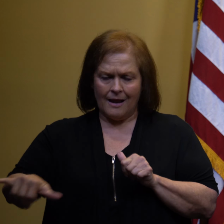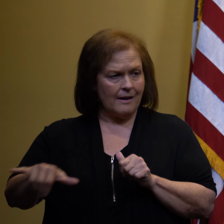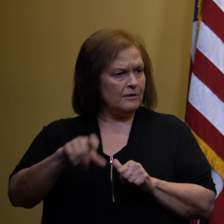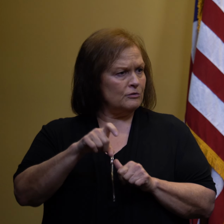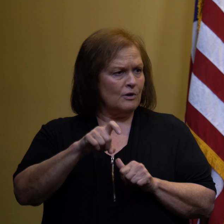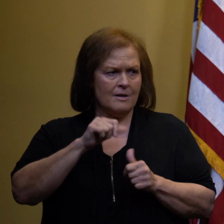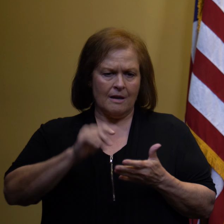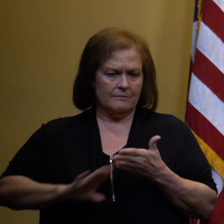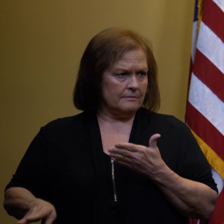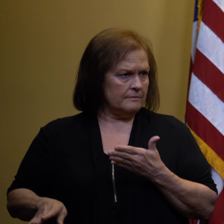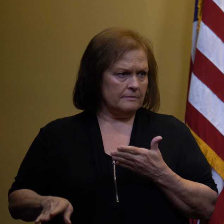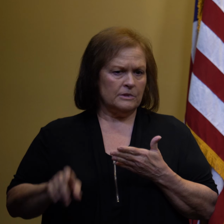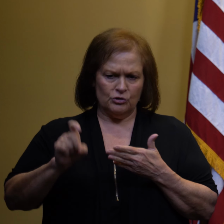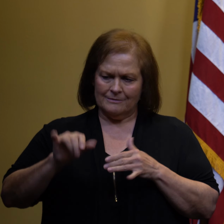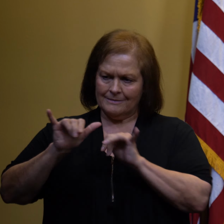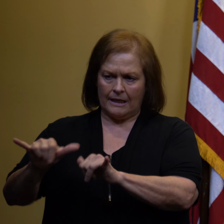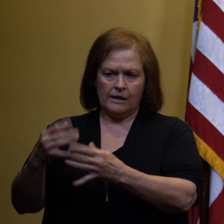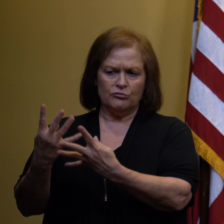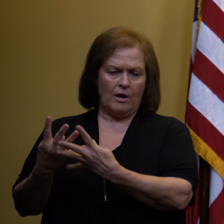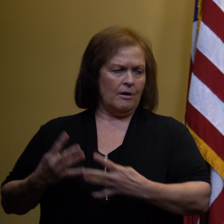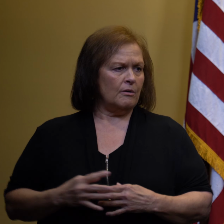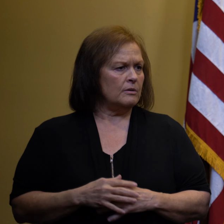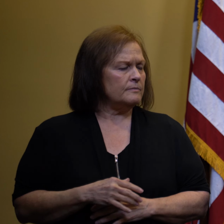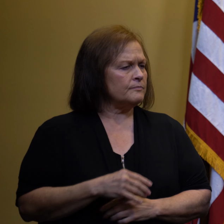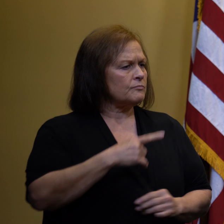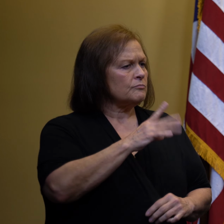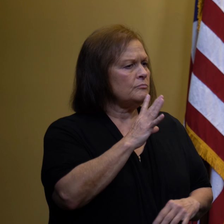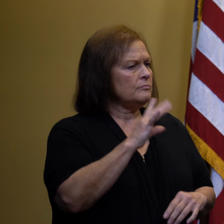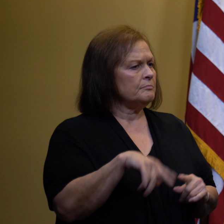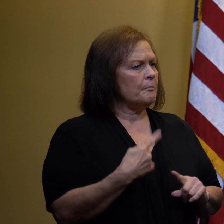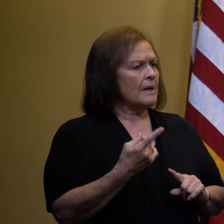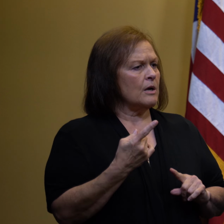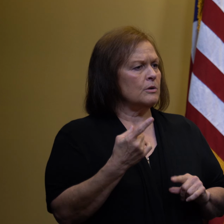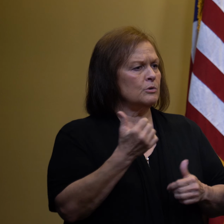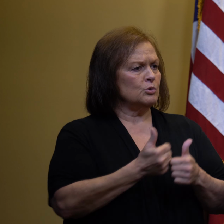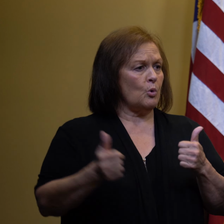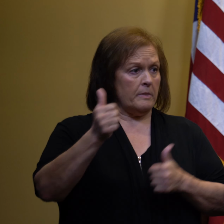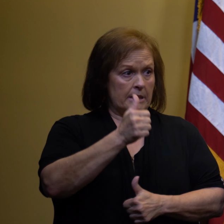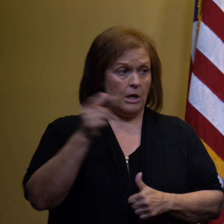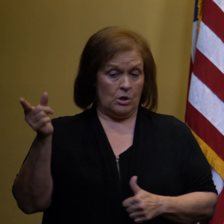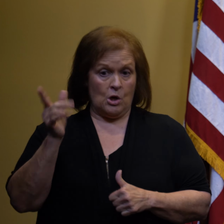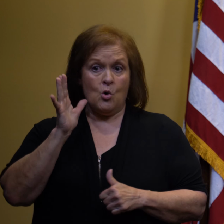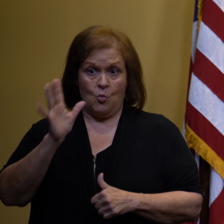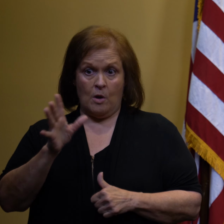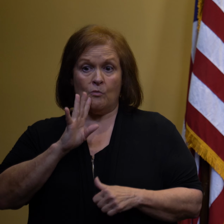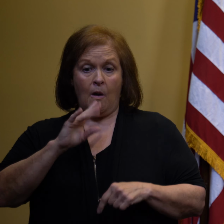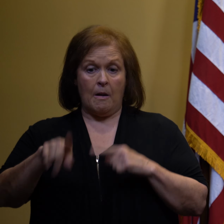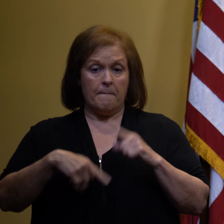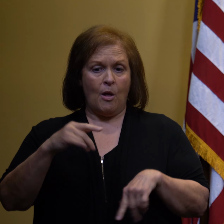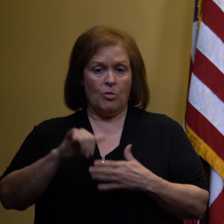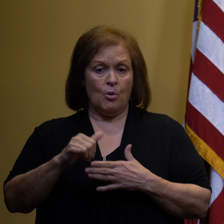street and held. One more quick one. You mentioned that the superintendent will be addressing these shootings yesterday